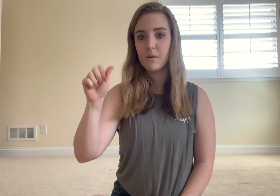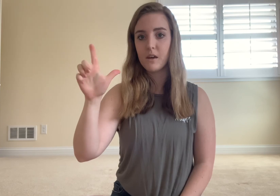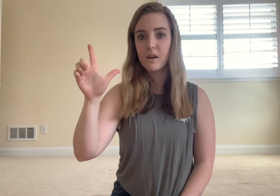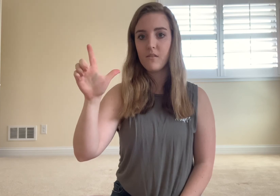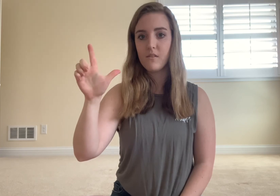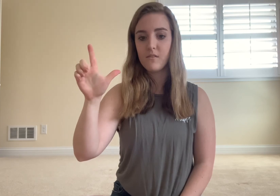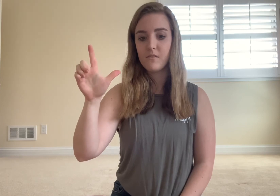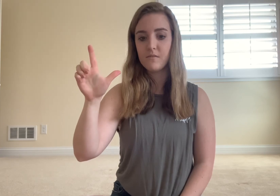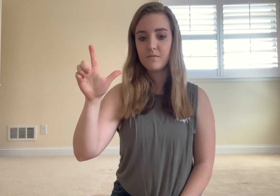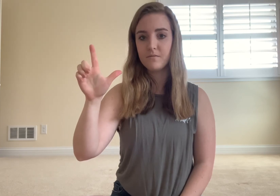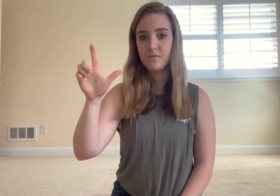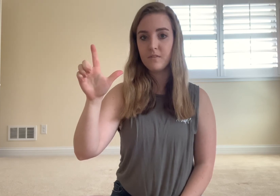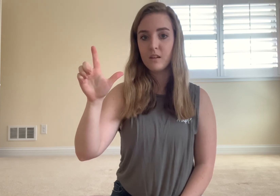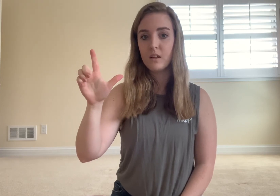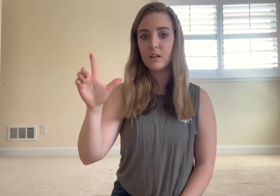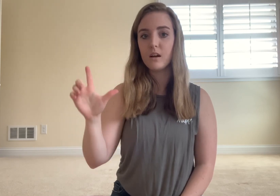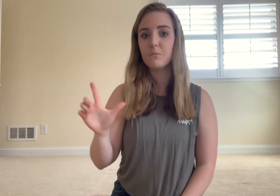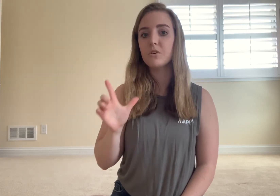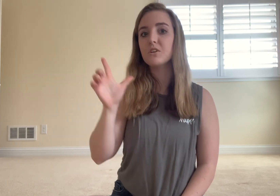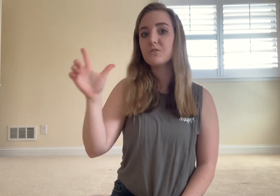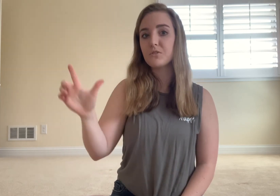M-A-L, library you circle out,